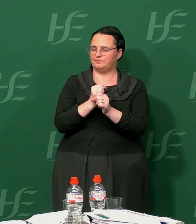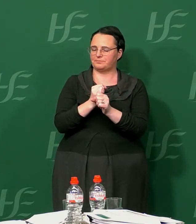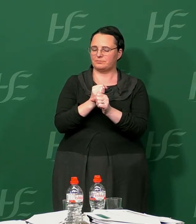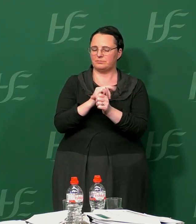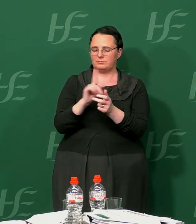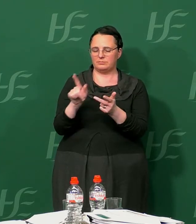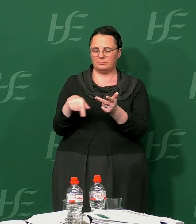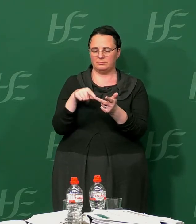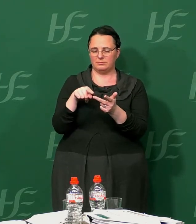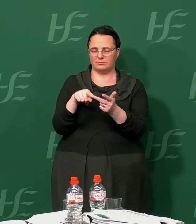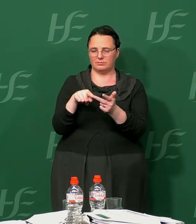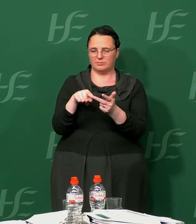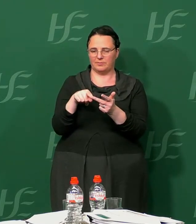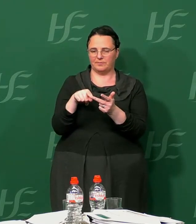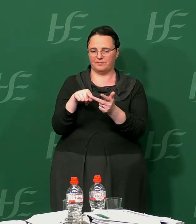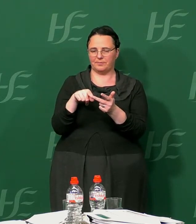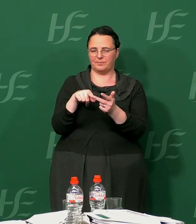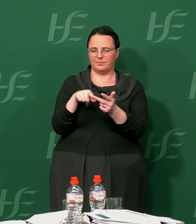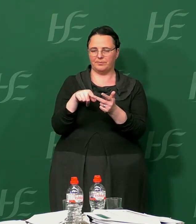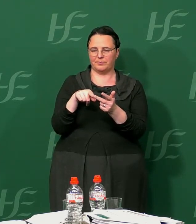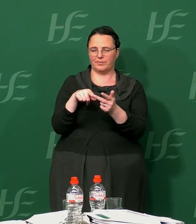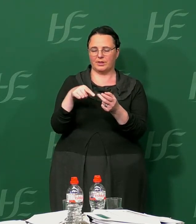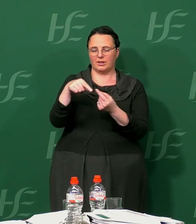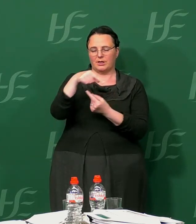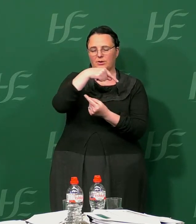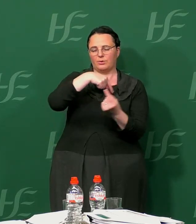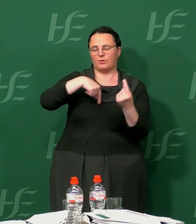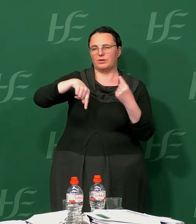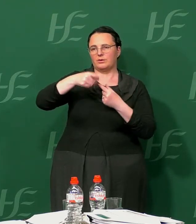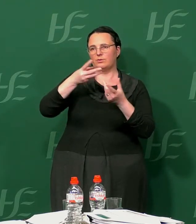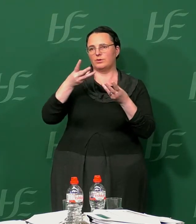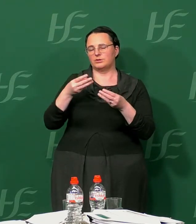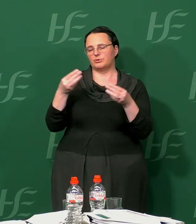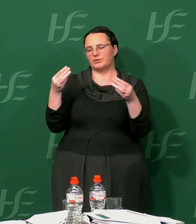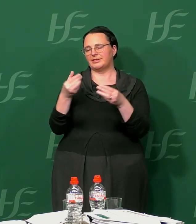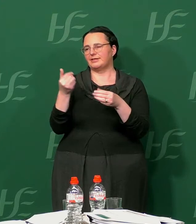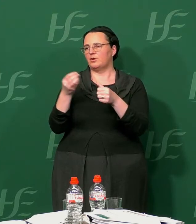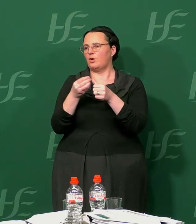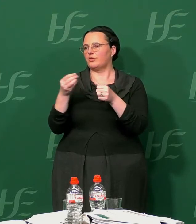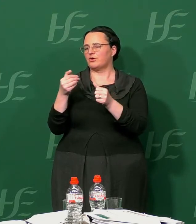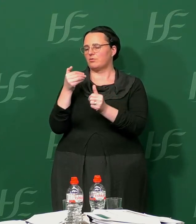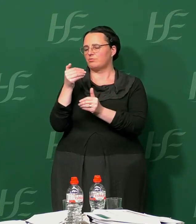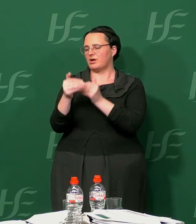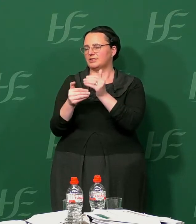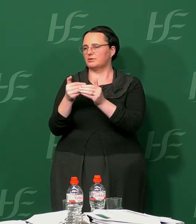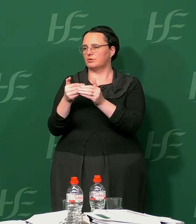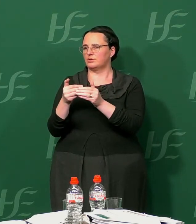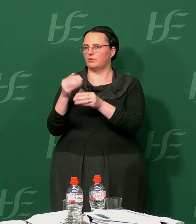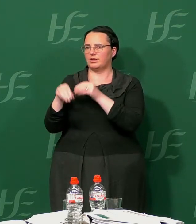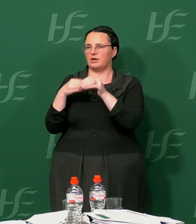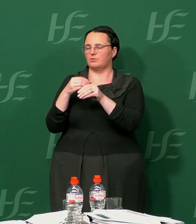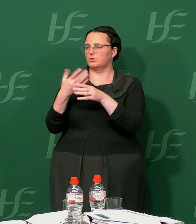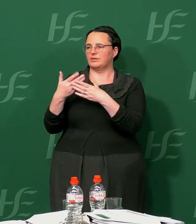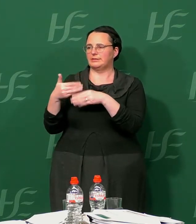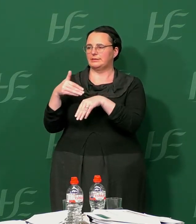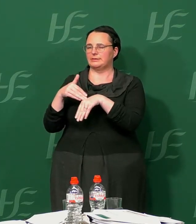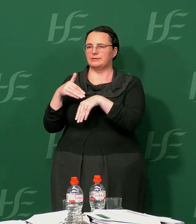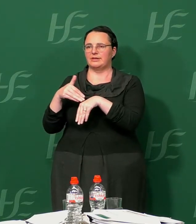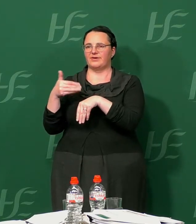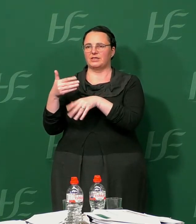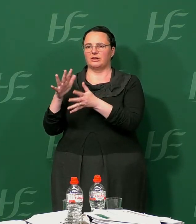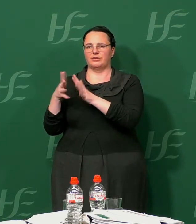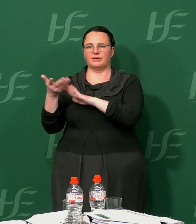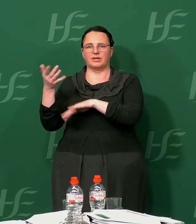And thirdly, we want to protect any other processes that we are running. We don't compromise any other